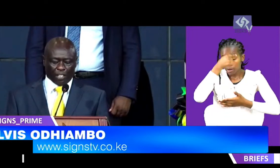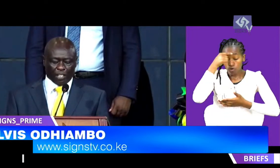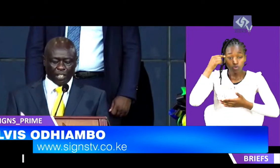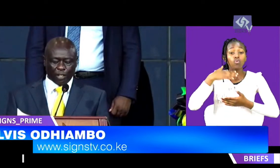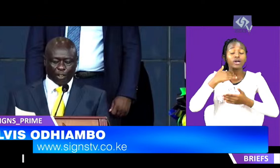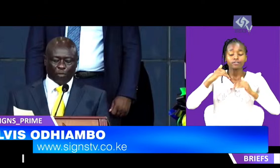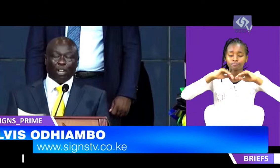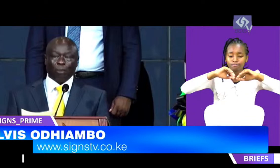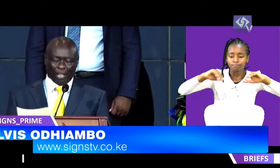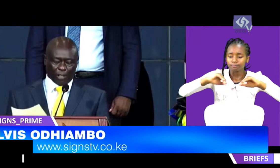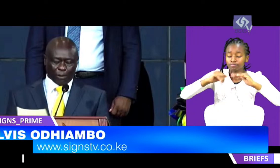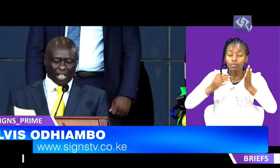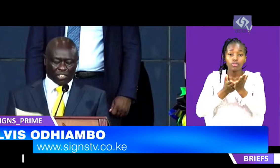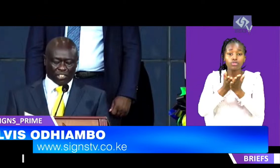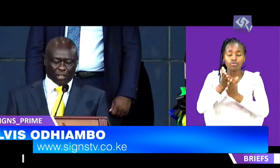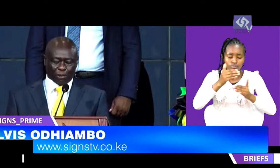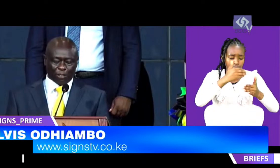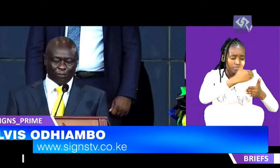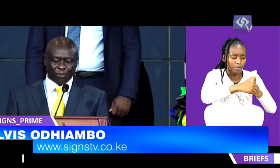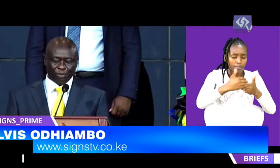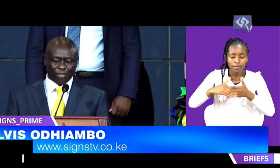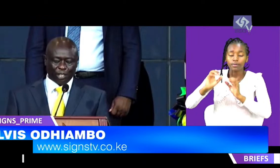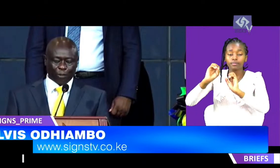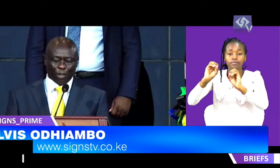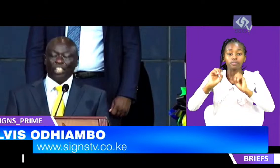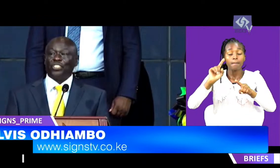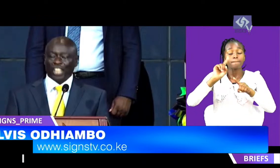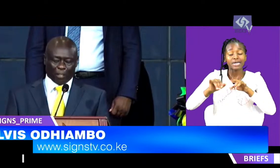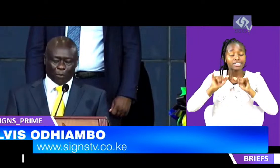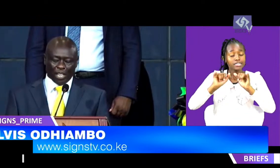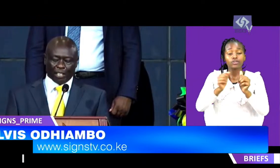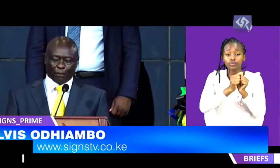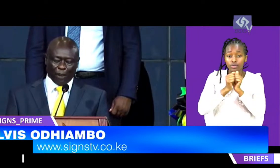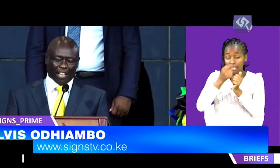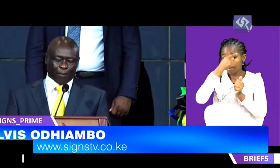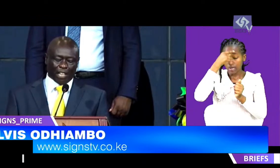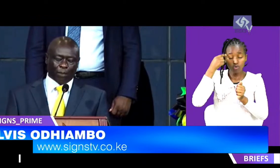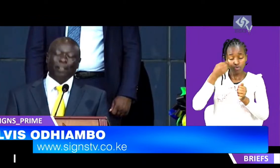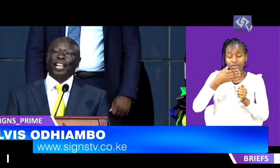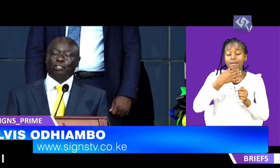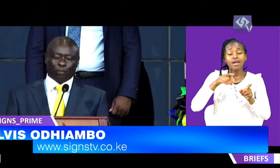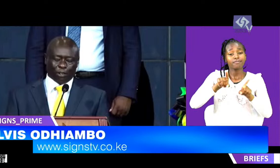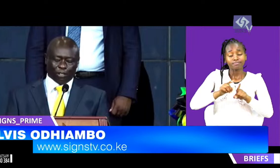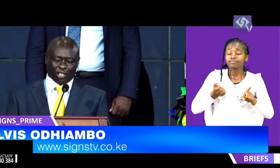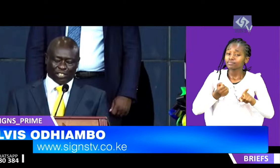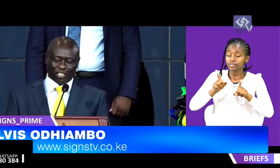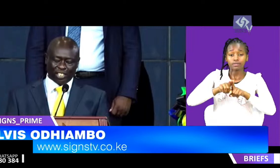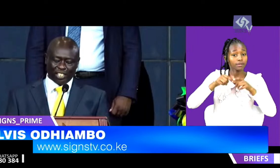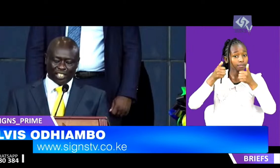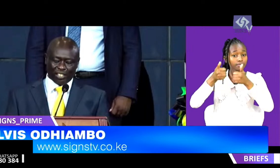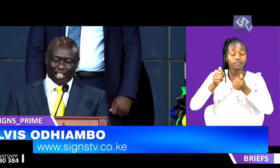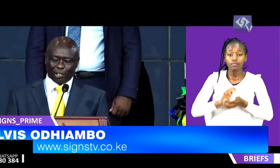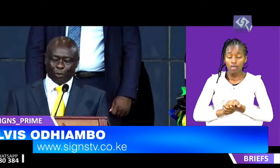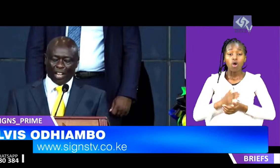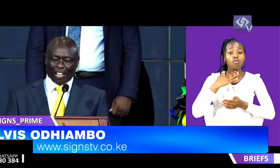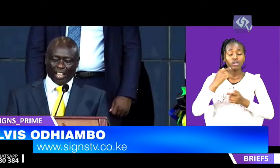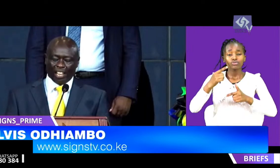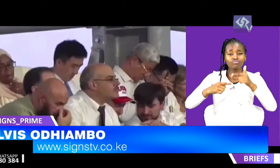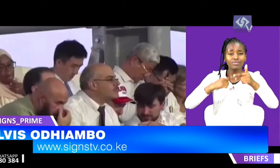benefit of our brotherhood and sisterhood. We reject being defined by boundaries of colonialists. That is why Kenya